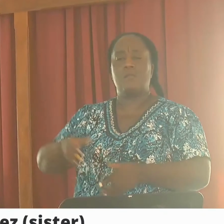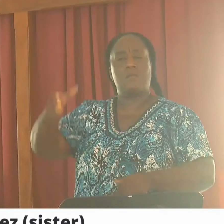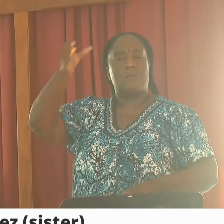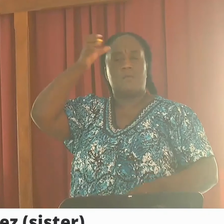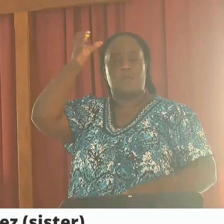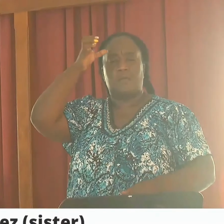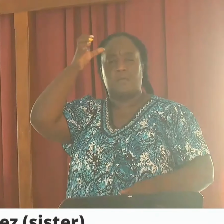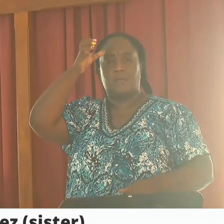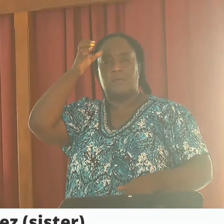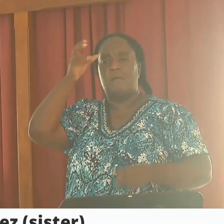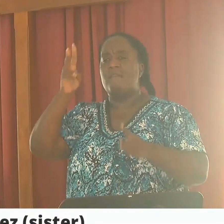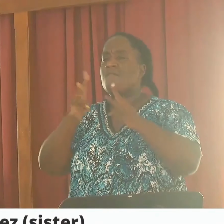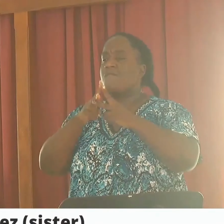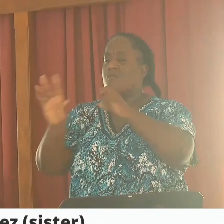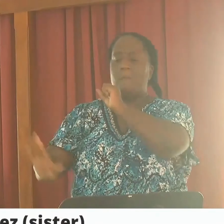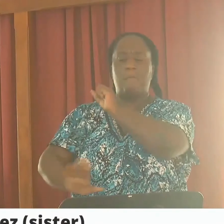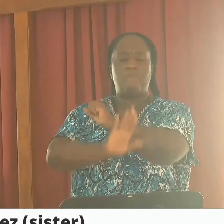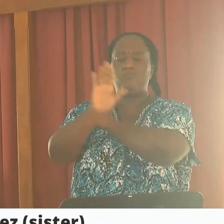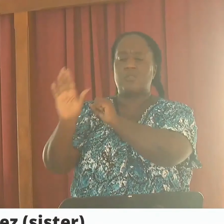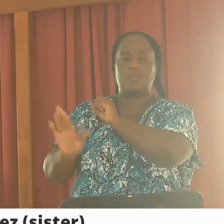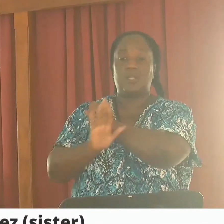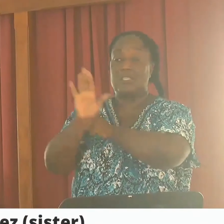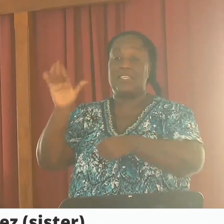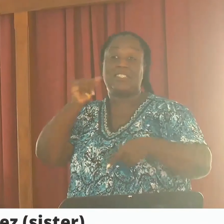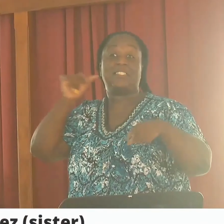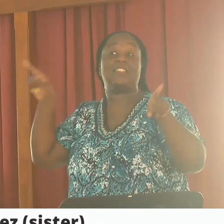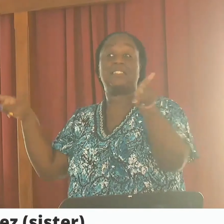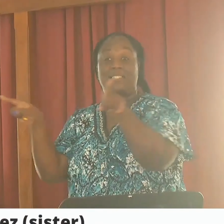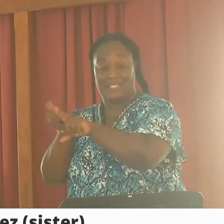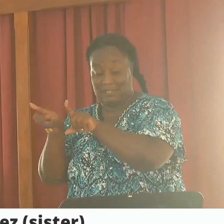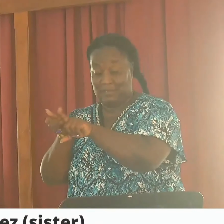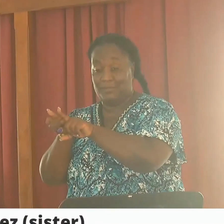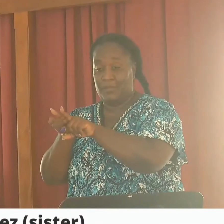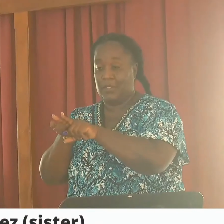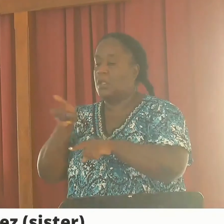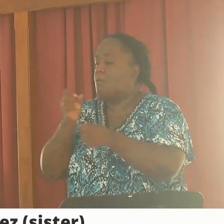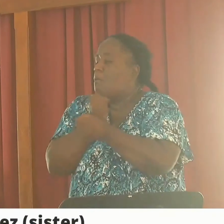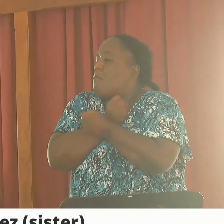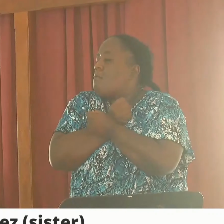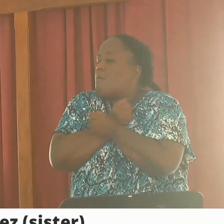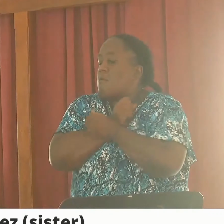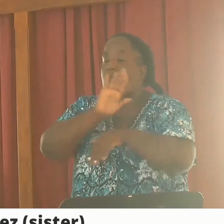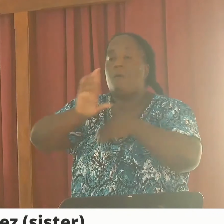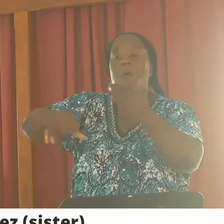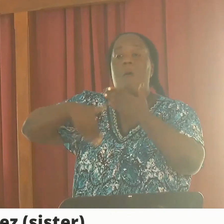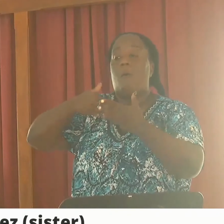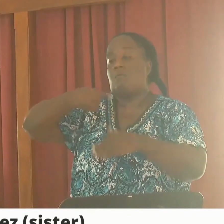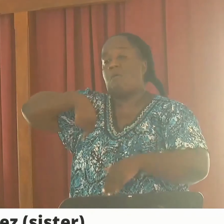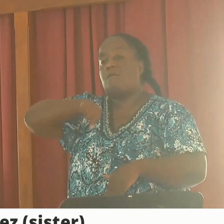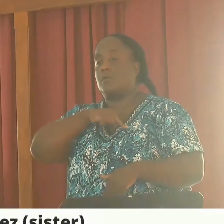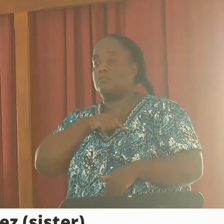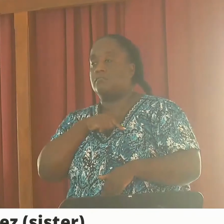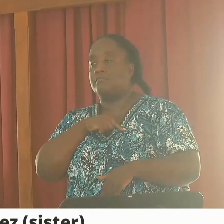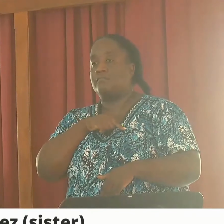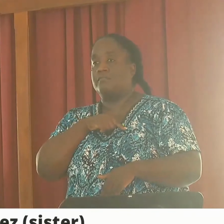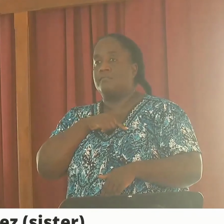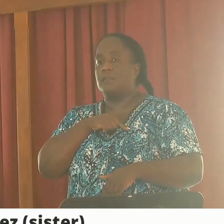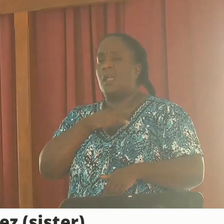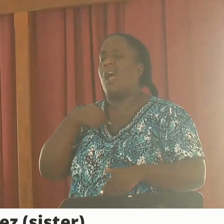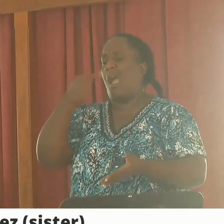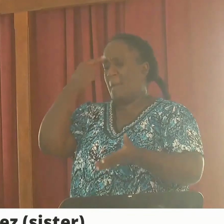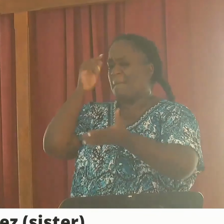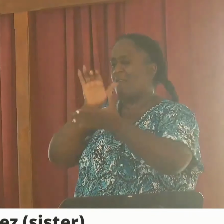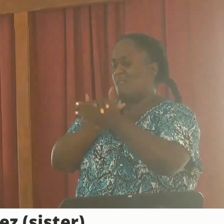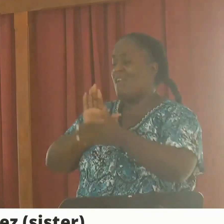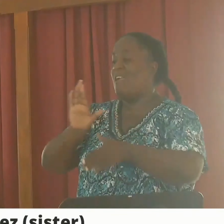Christopher was very protective of his maternal sisters. He loved all of us, although I believe